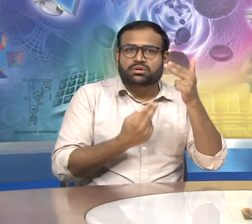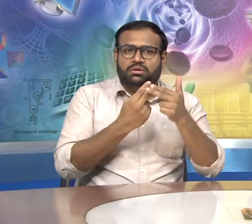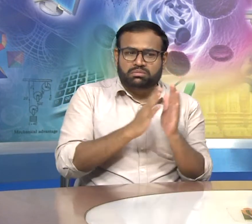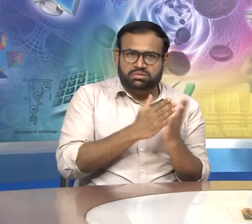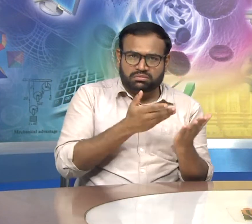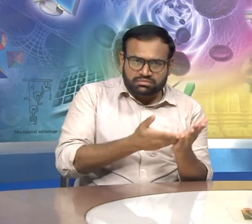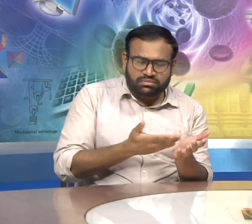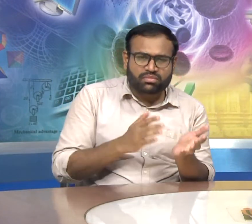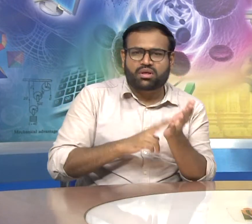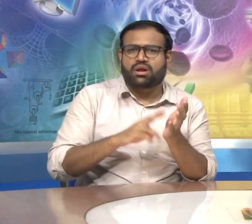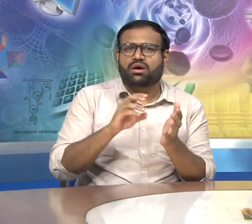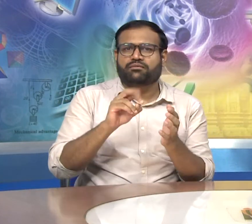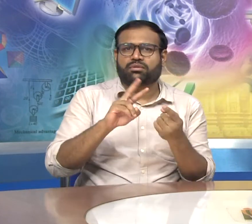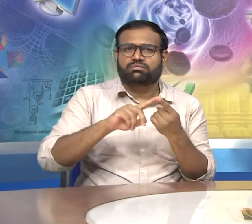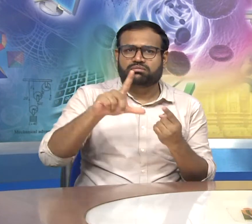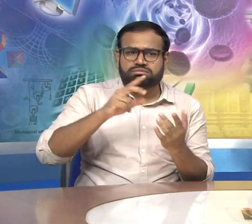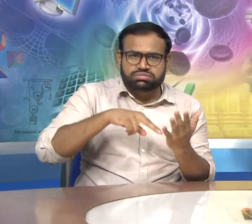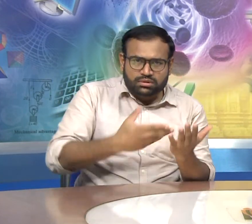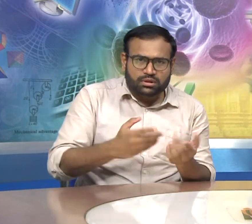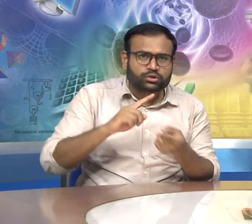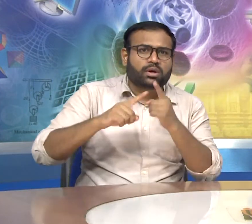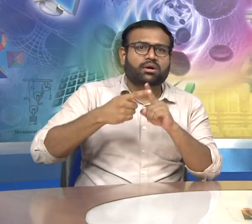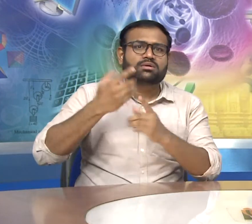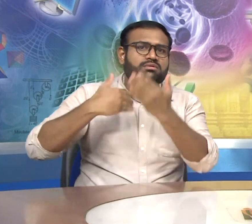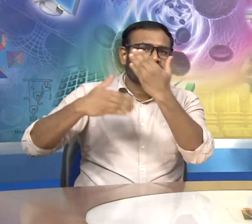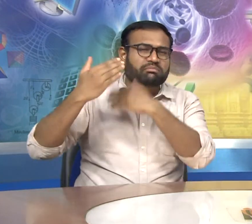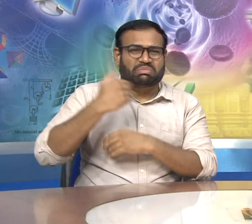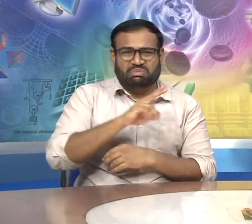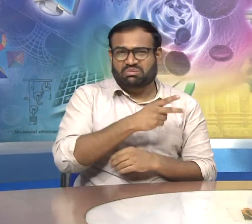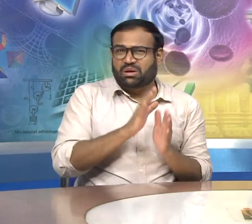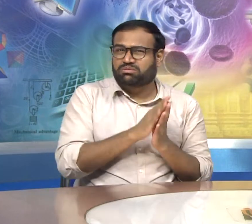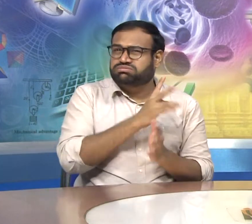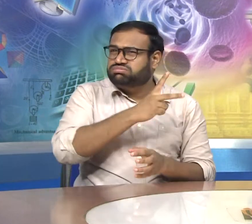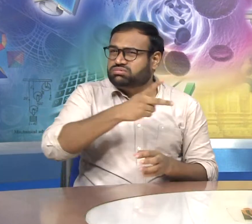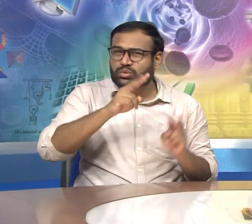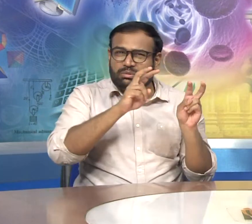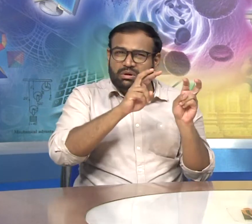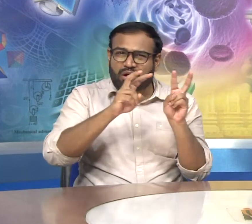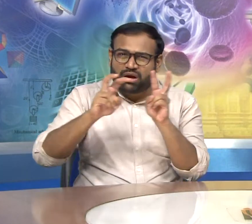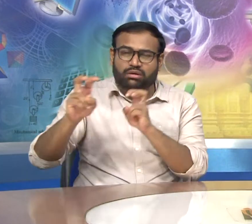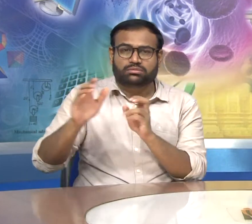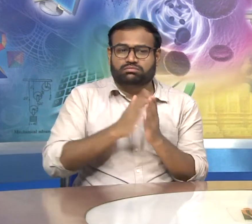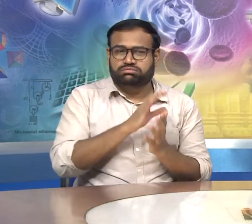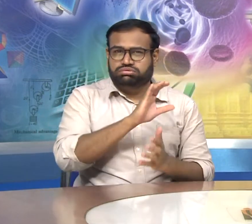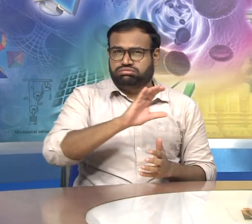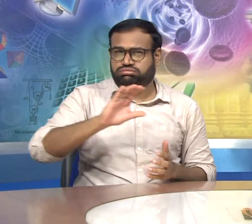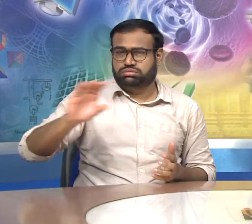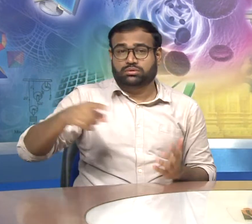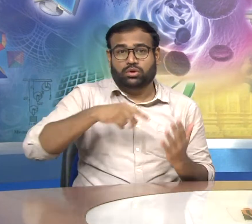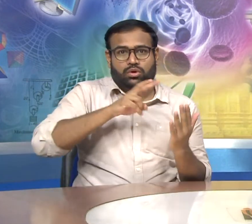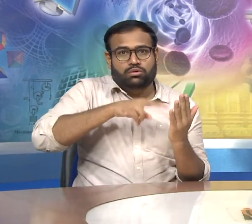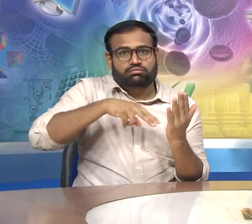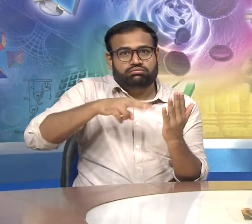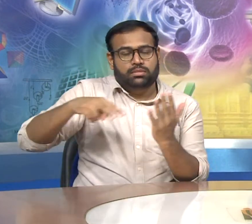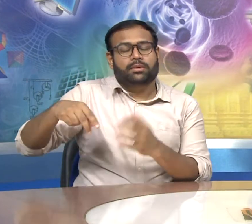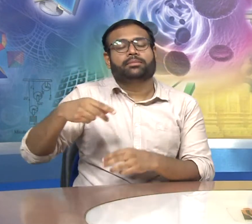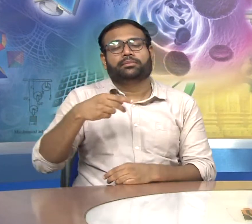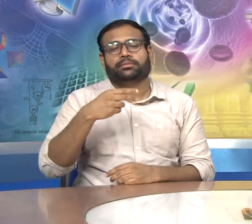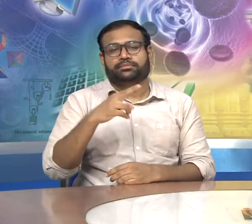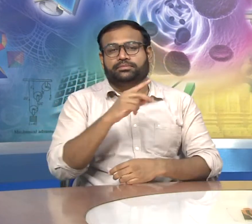related to our studies, book materials, history and other topics. All these books